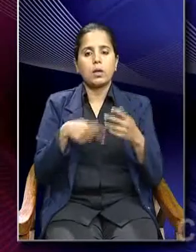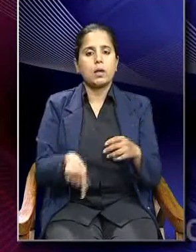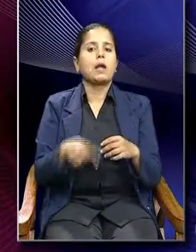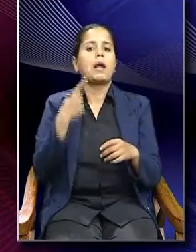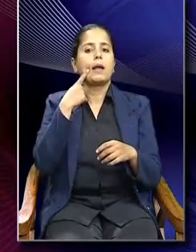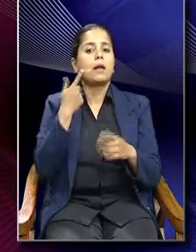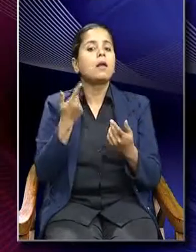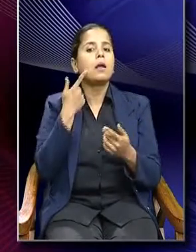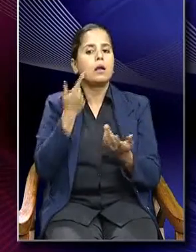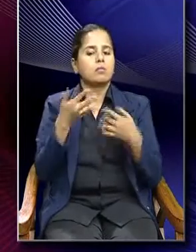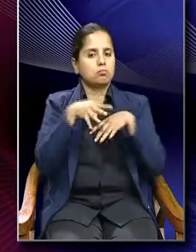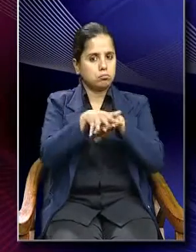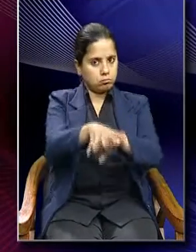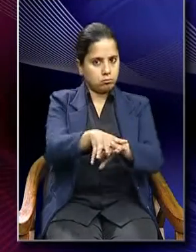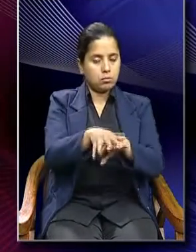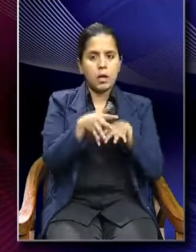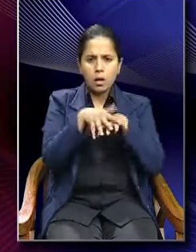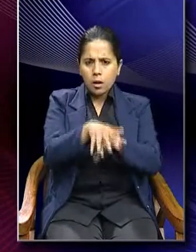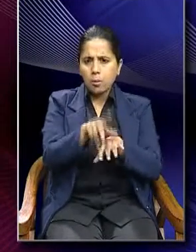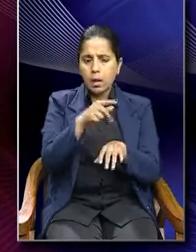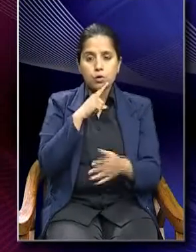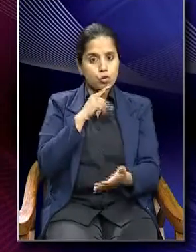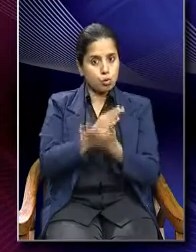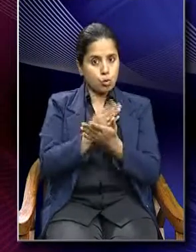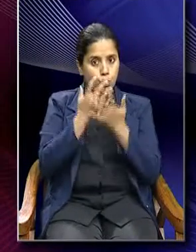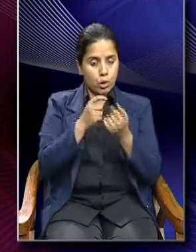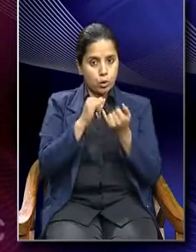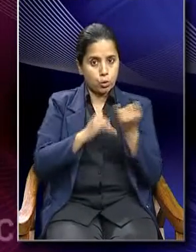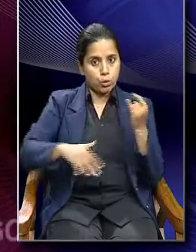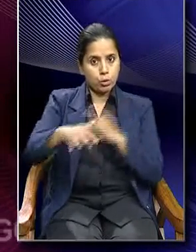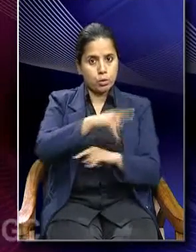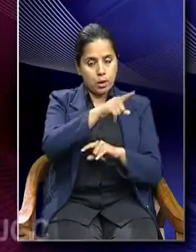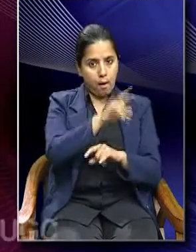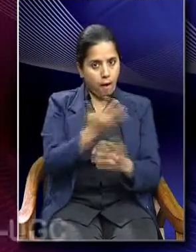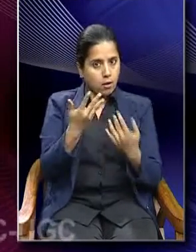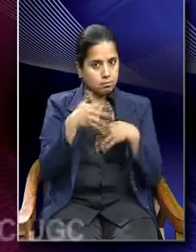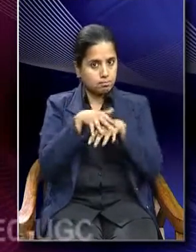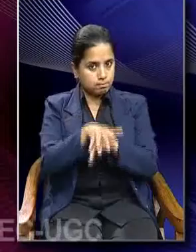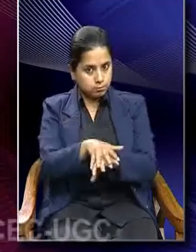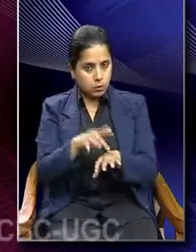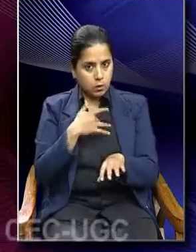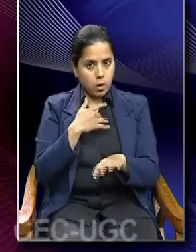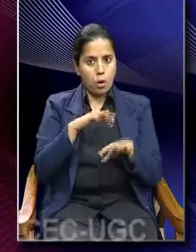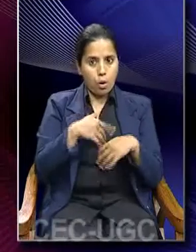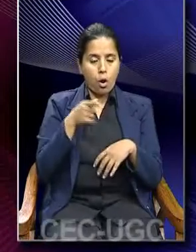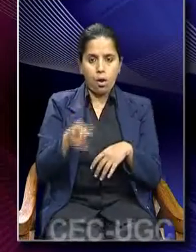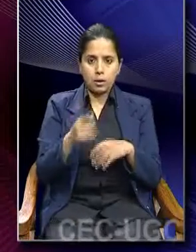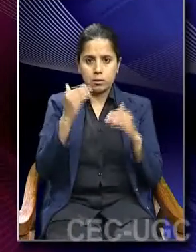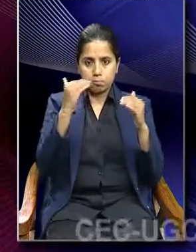integration. In order to ensure that the society is integrated and order is